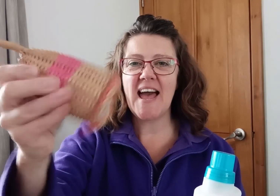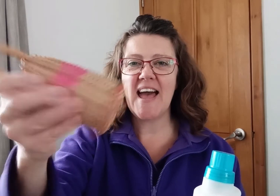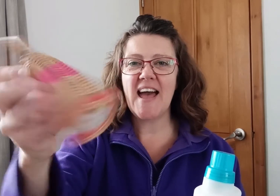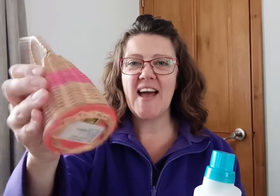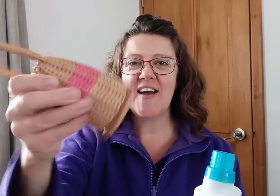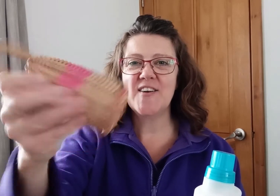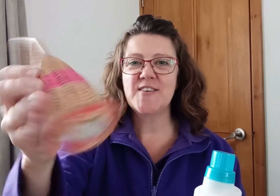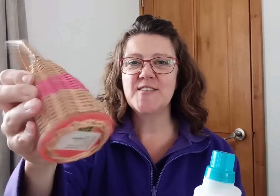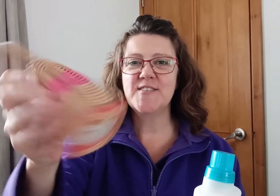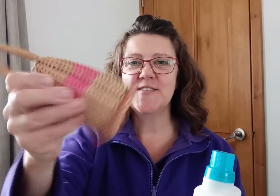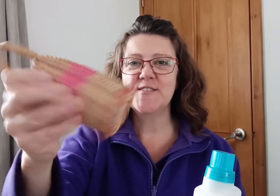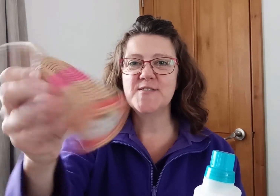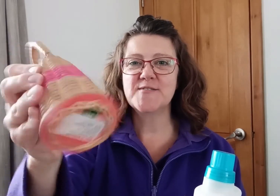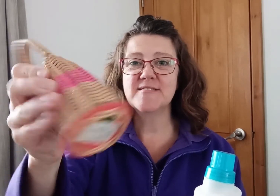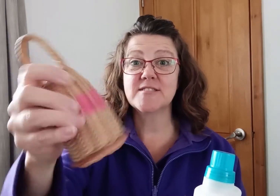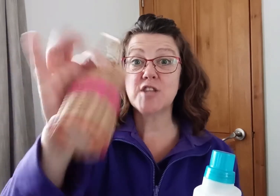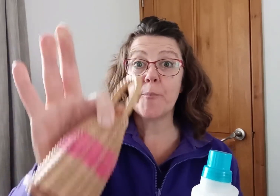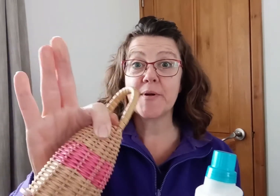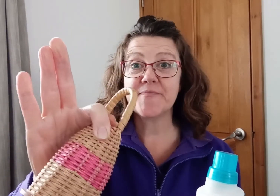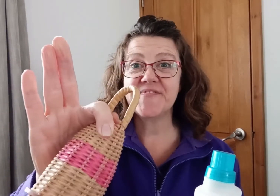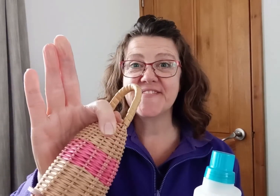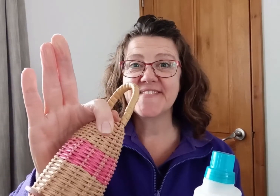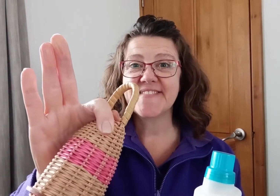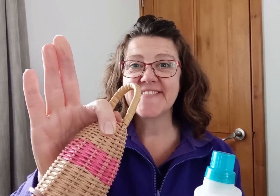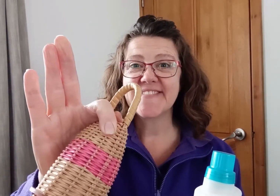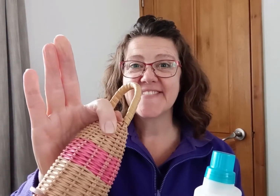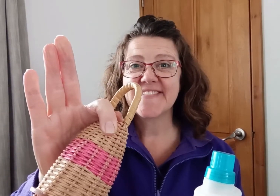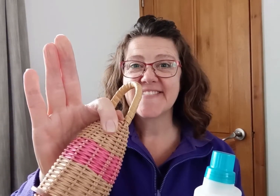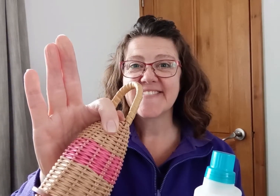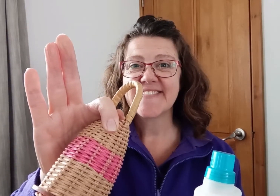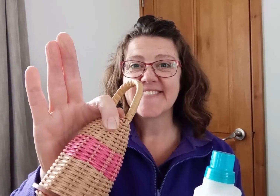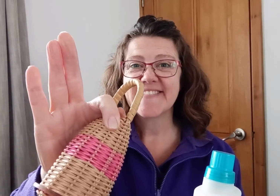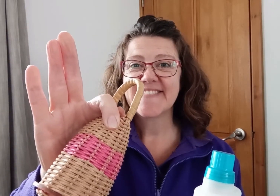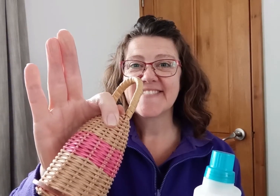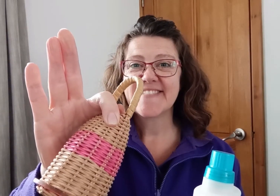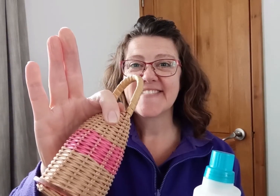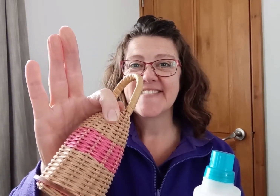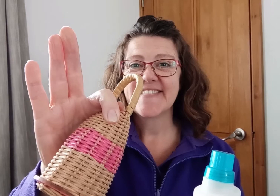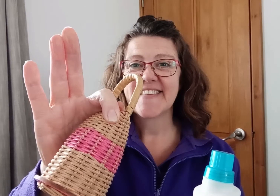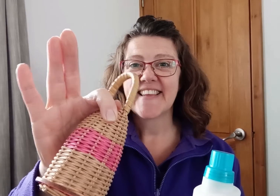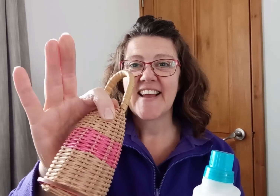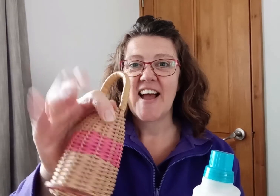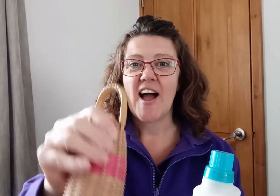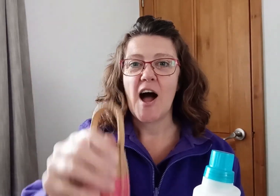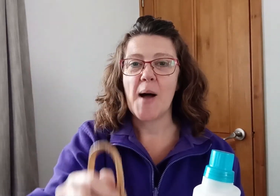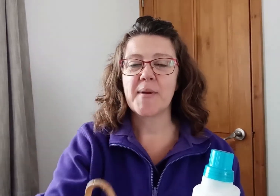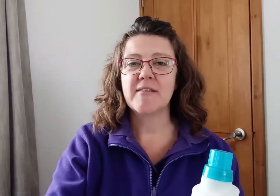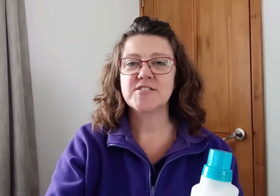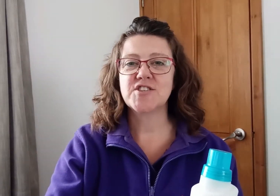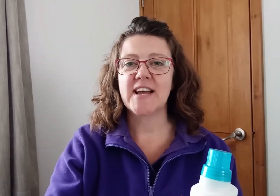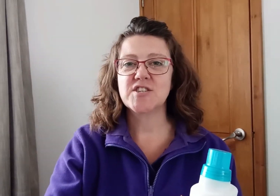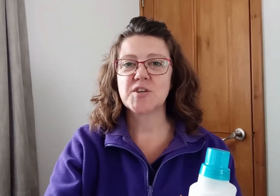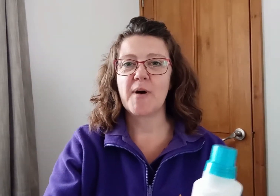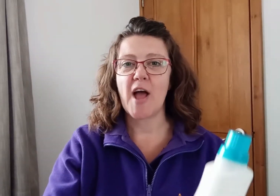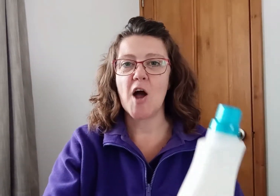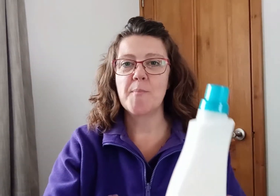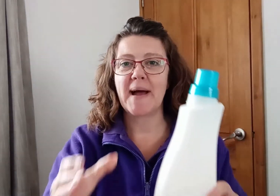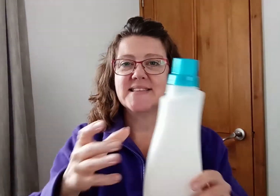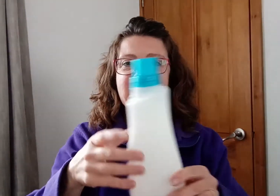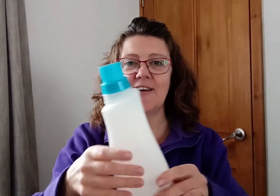sound. Stop. I'm going to change to my homemade sound